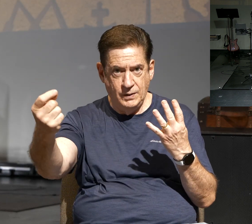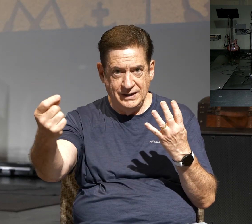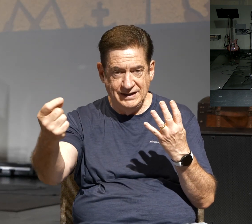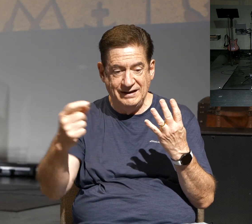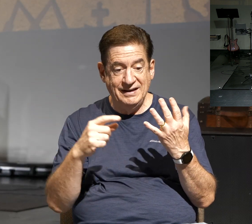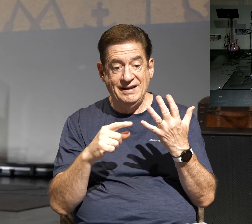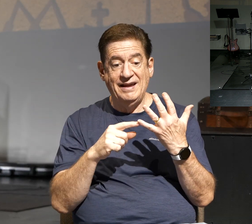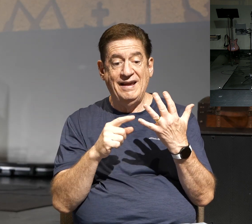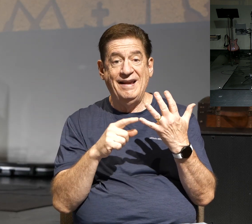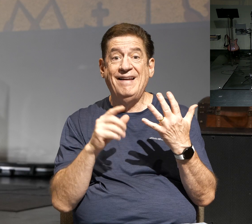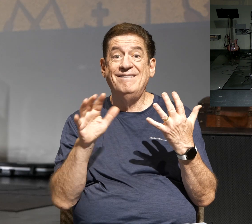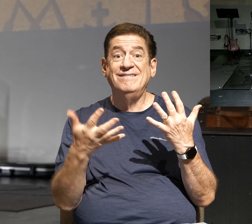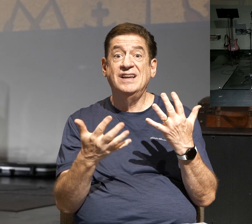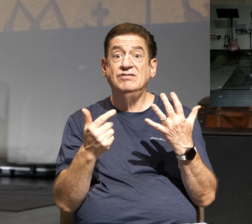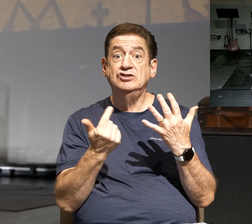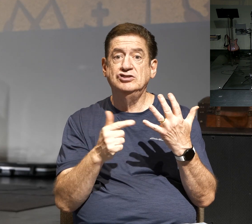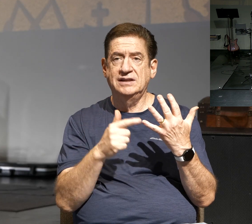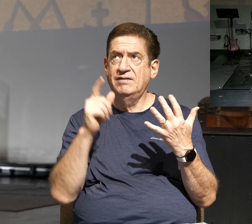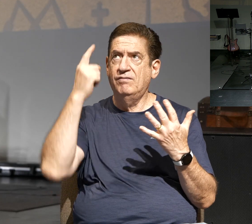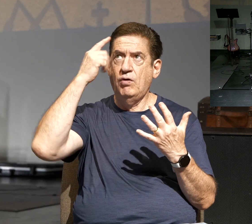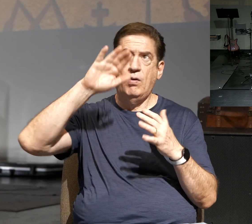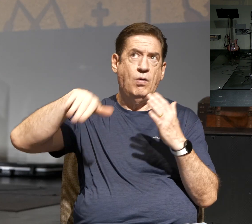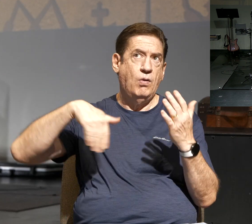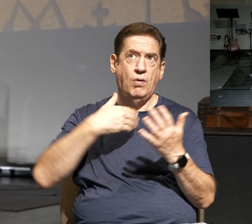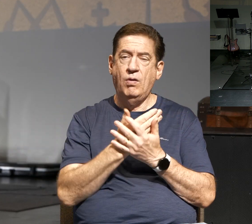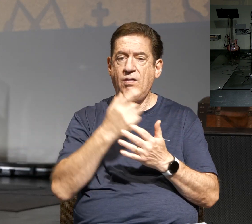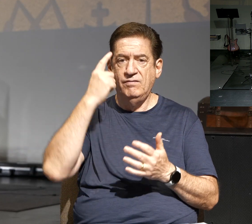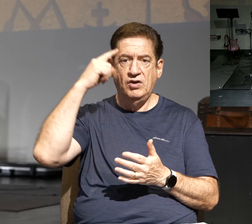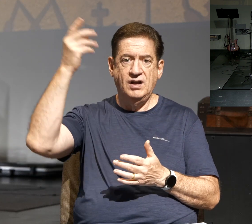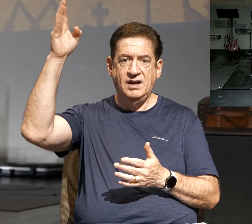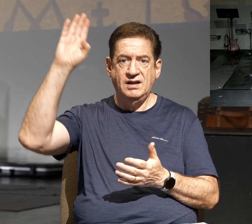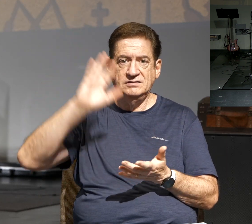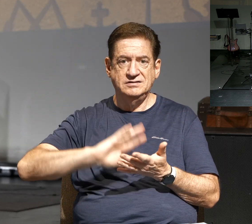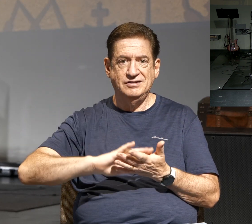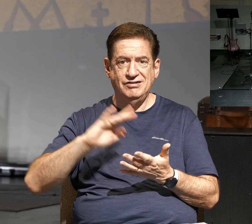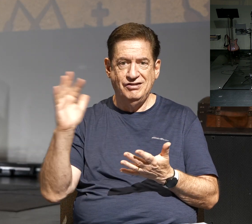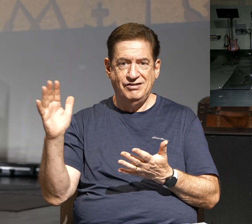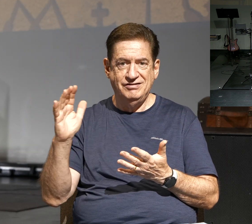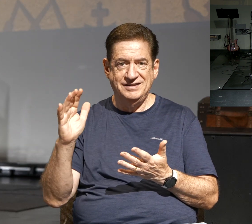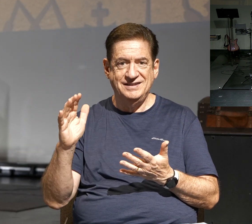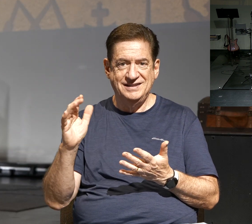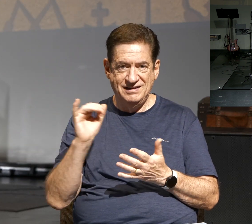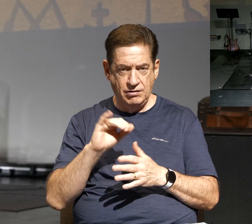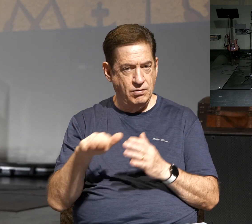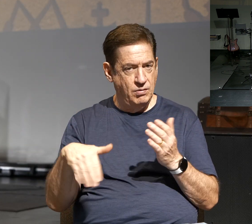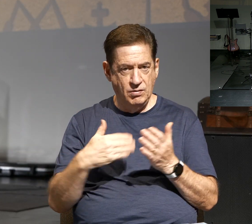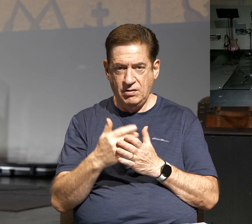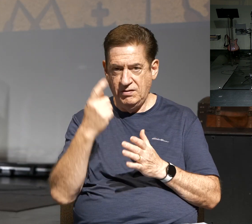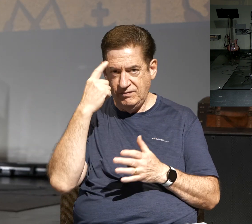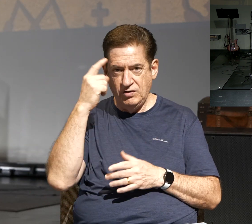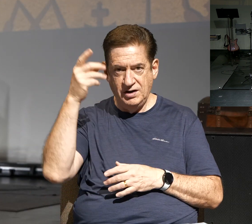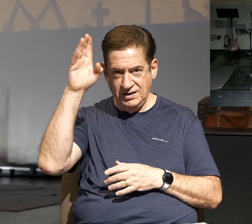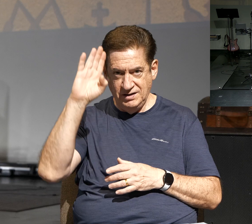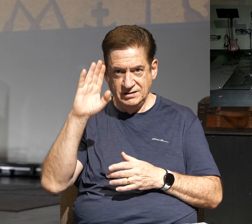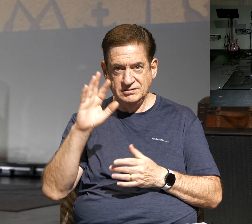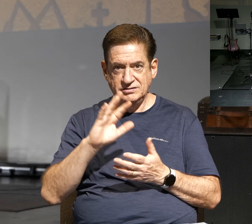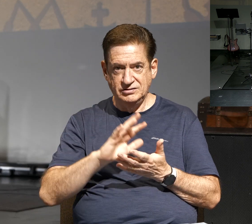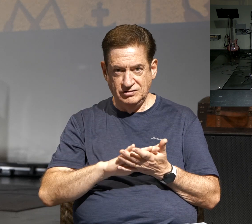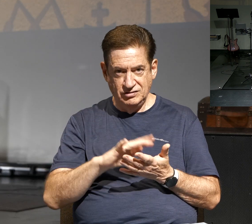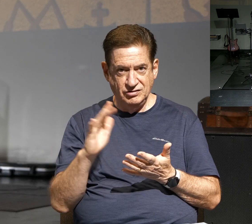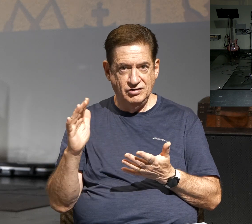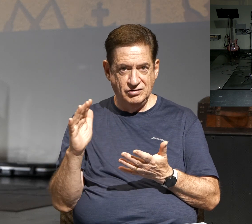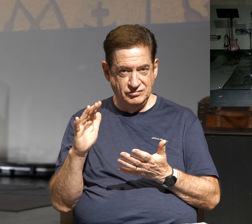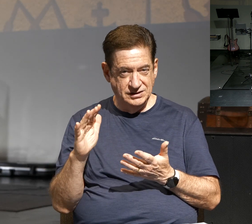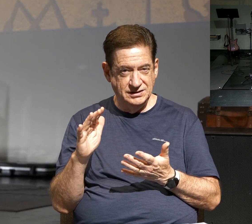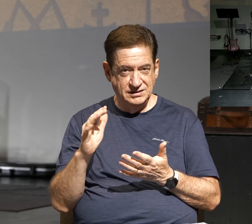G, all for God's glory, is actually the next last two fill in the blanks. It's all for God's glory. All